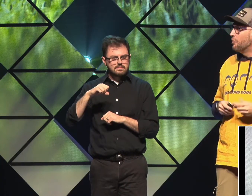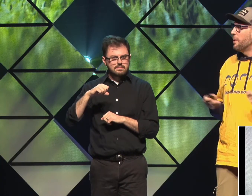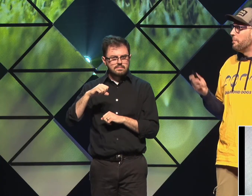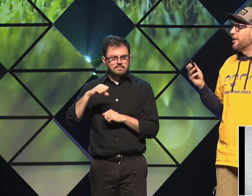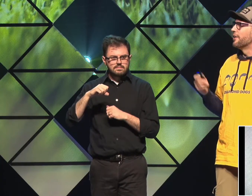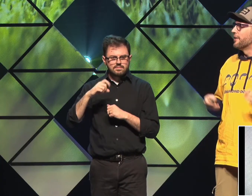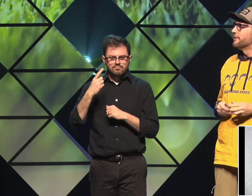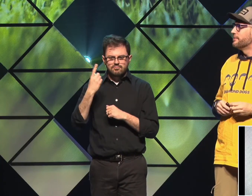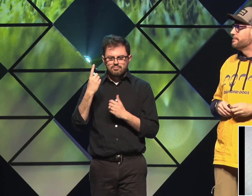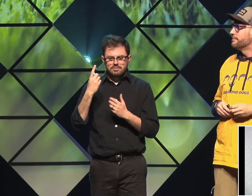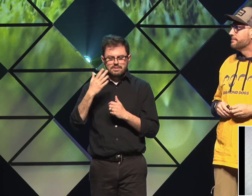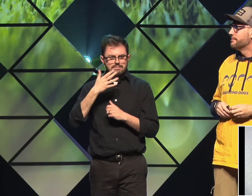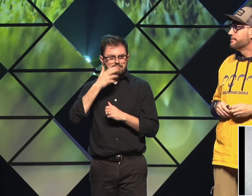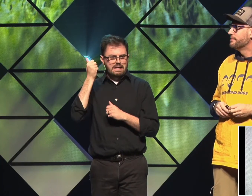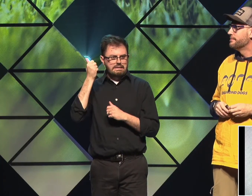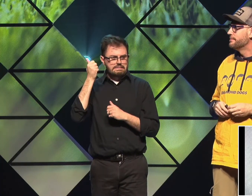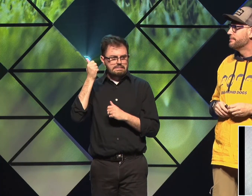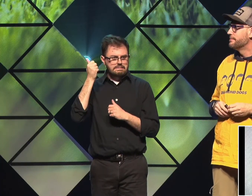Someone better.